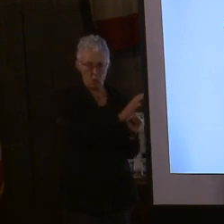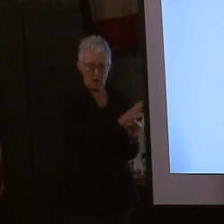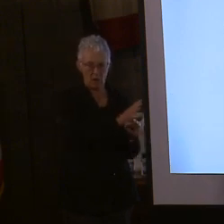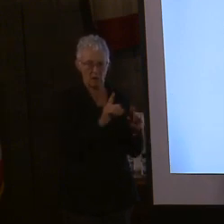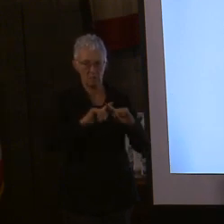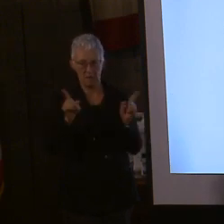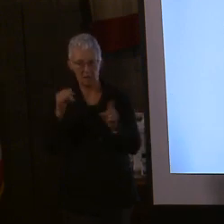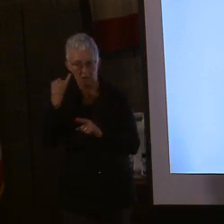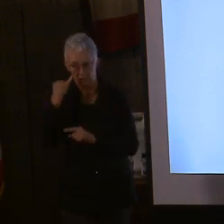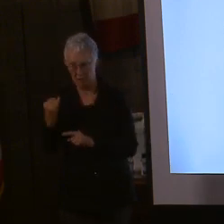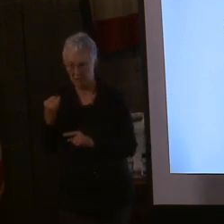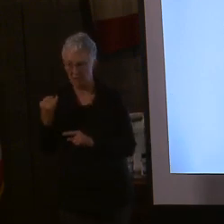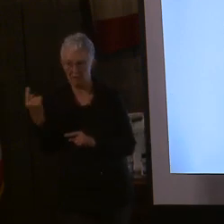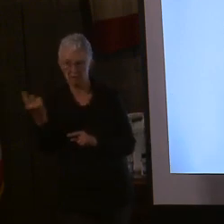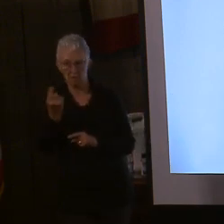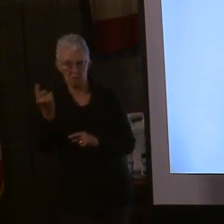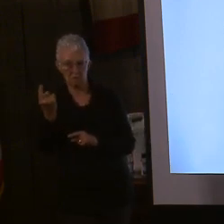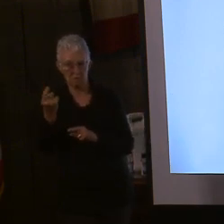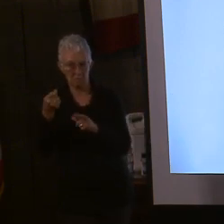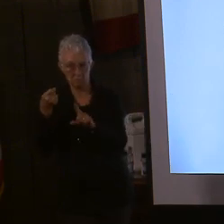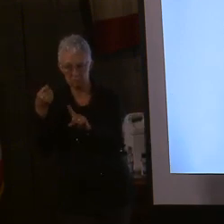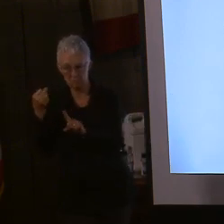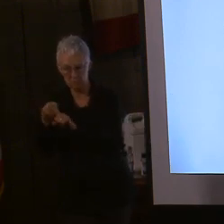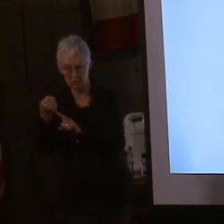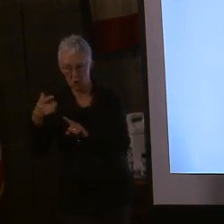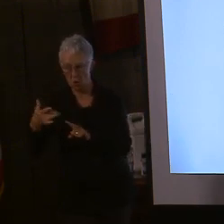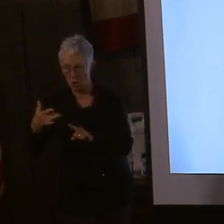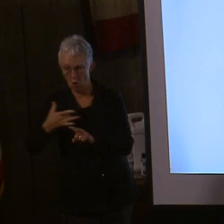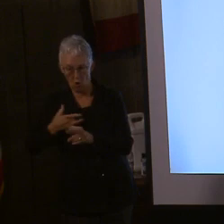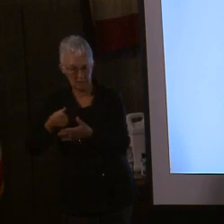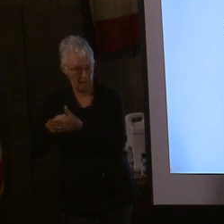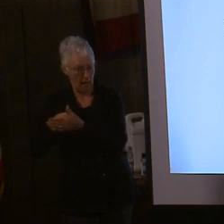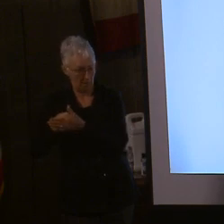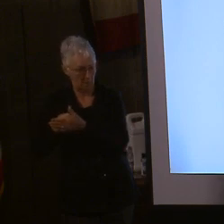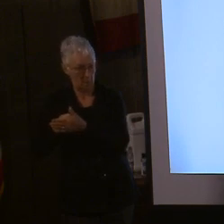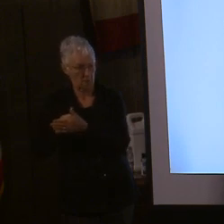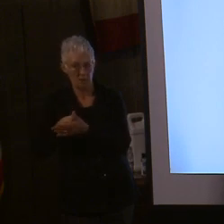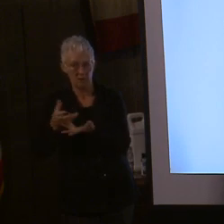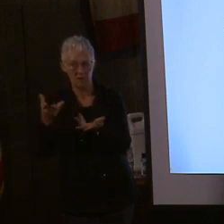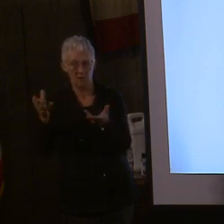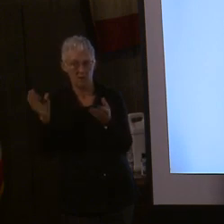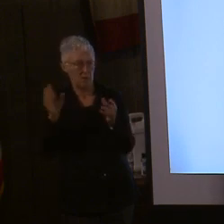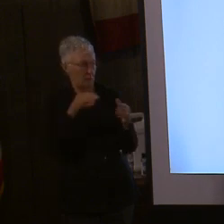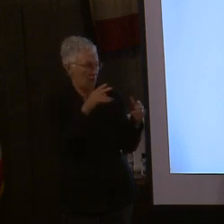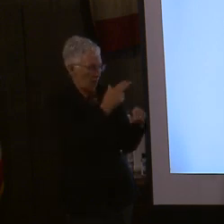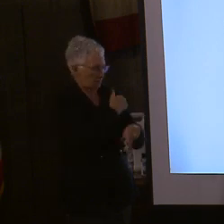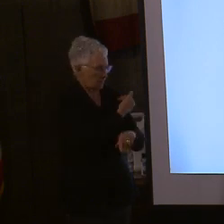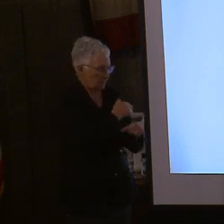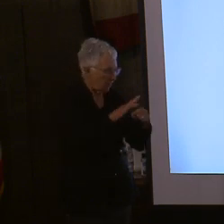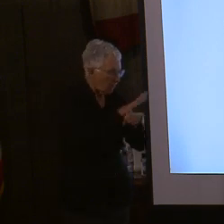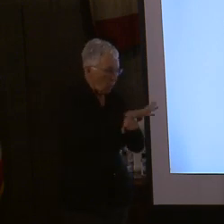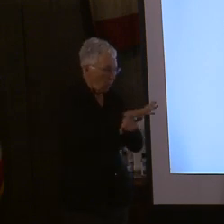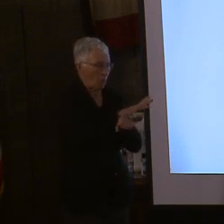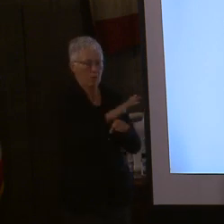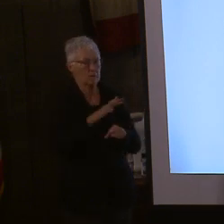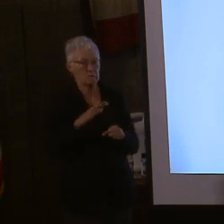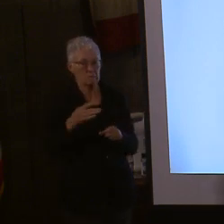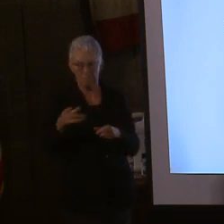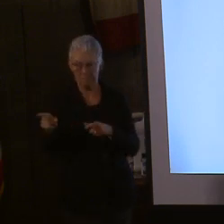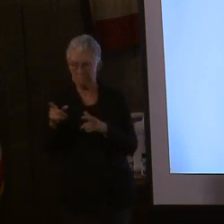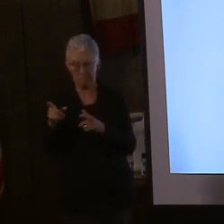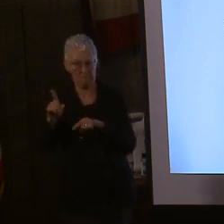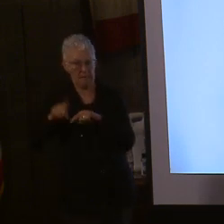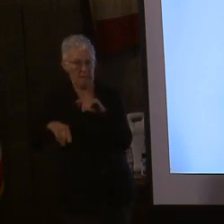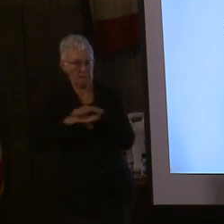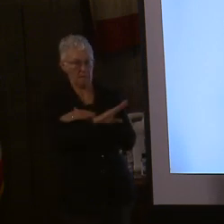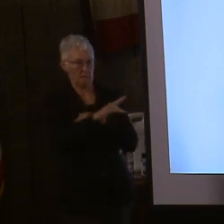hospital and somebody has, for example, a heart attack, that could create a problem. We don't want to see that happen. So please make sure you preserve that hospital capacity. You're